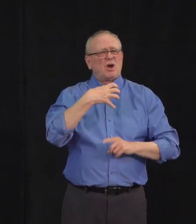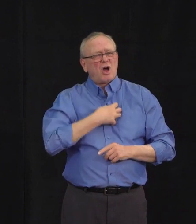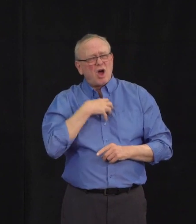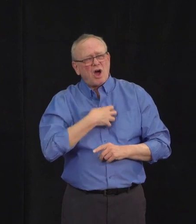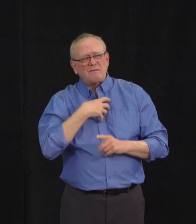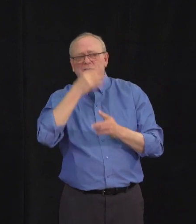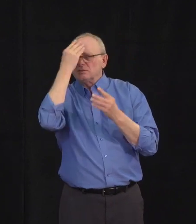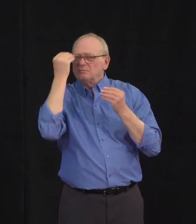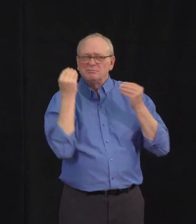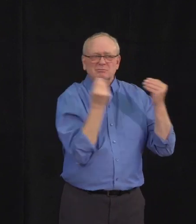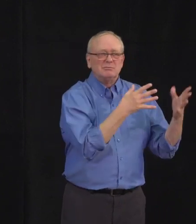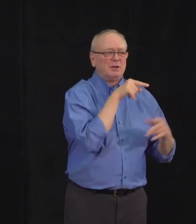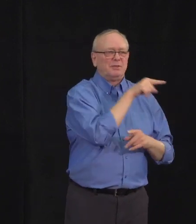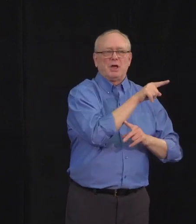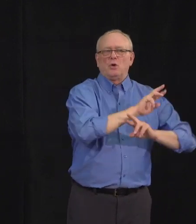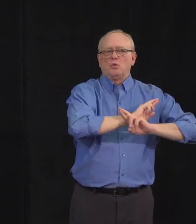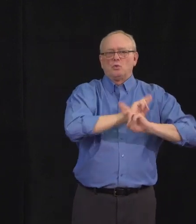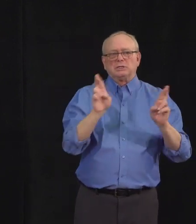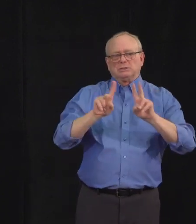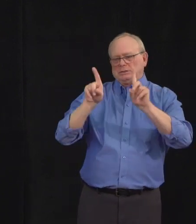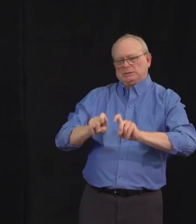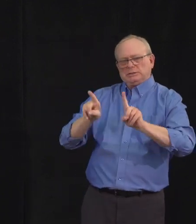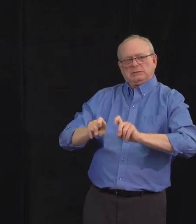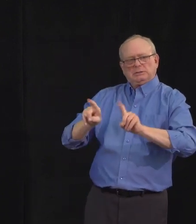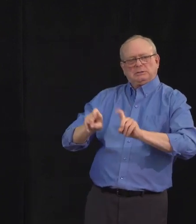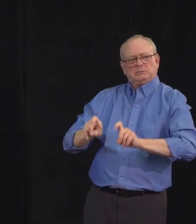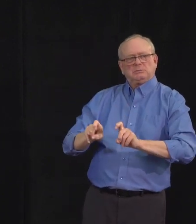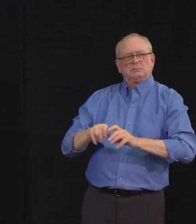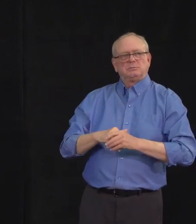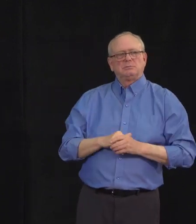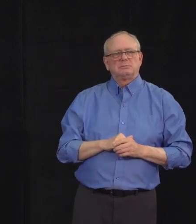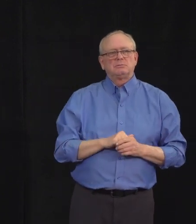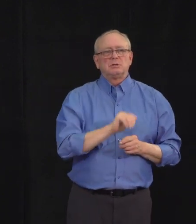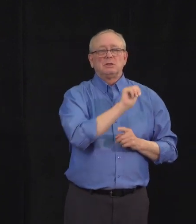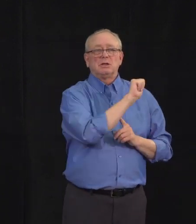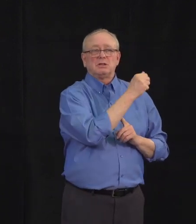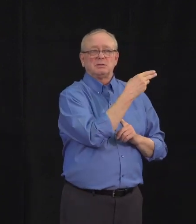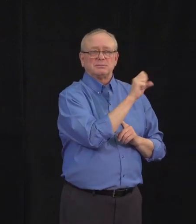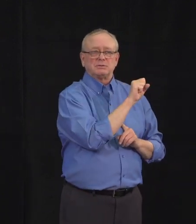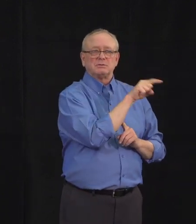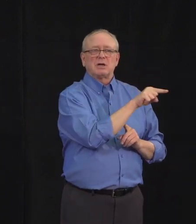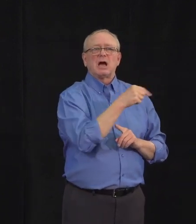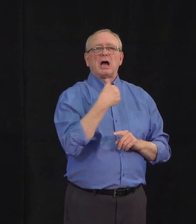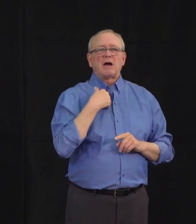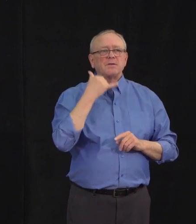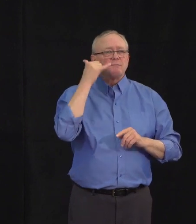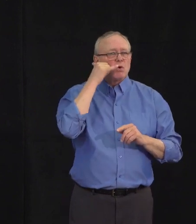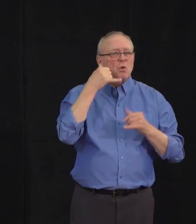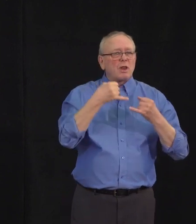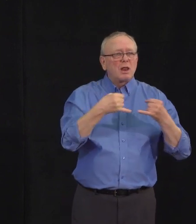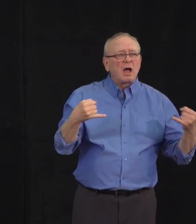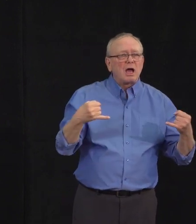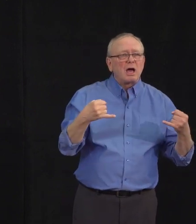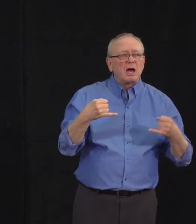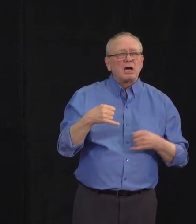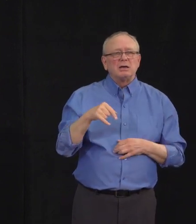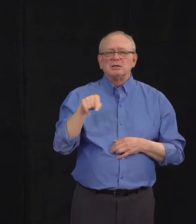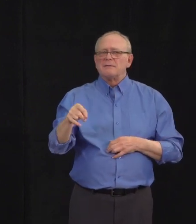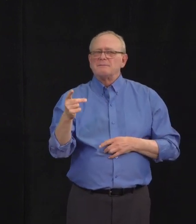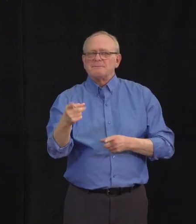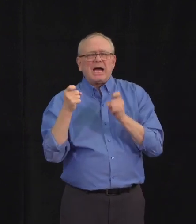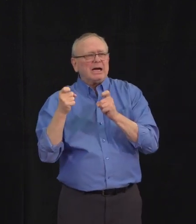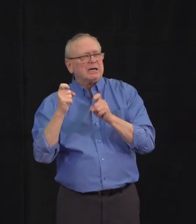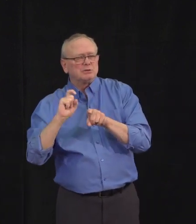toll-free line to make it easy for any operator of any congregate care site in the province to get immediate support and guidance on